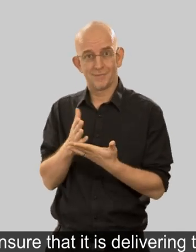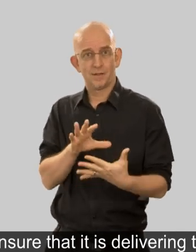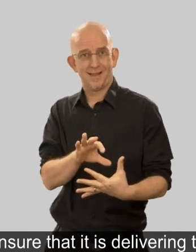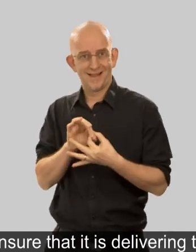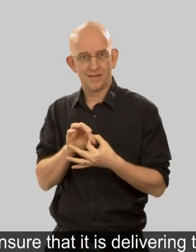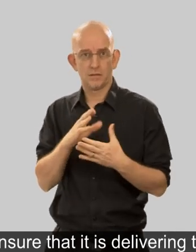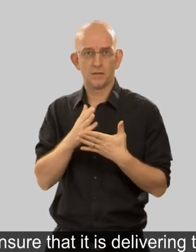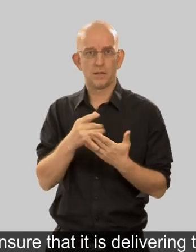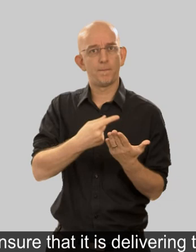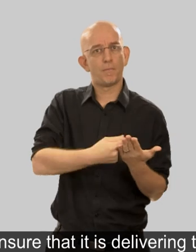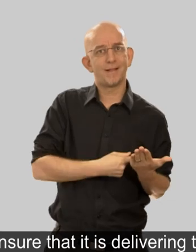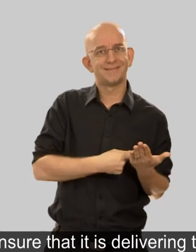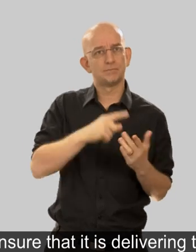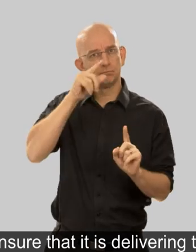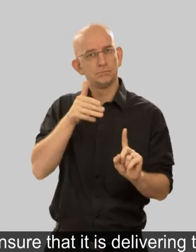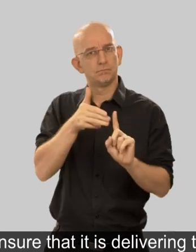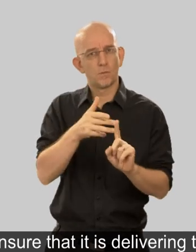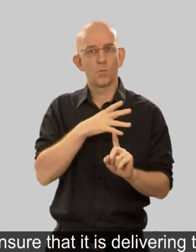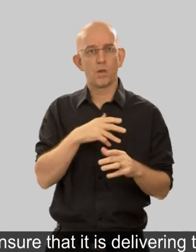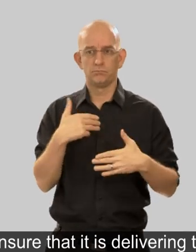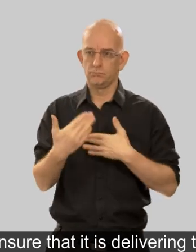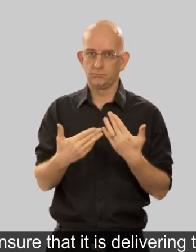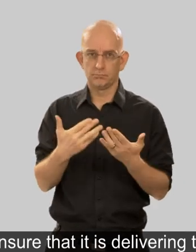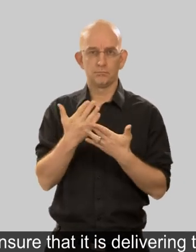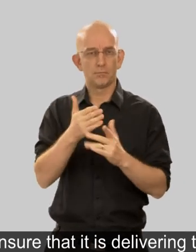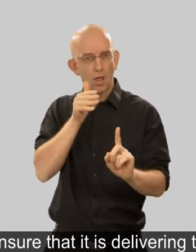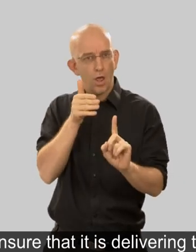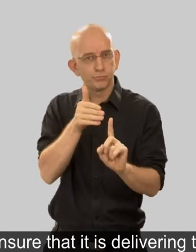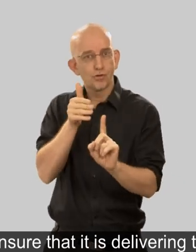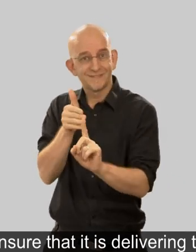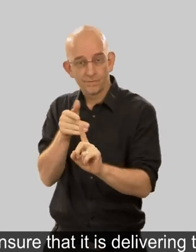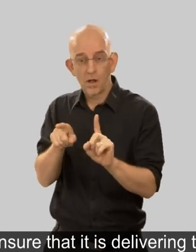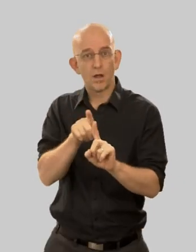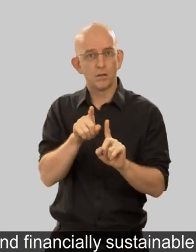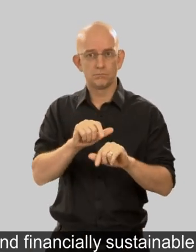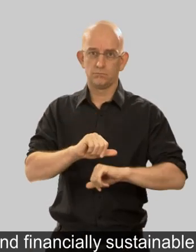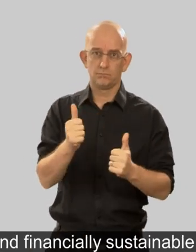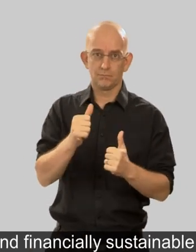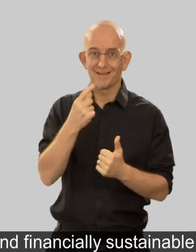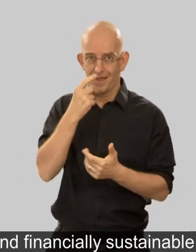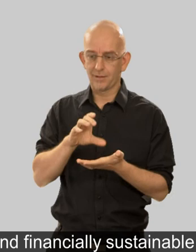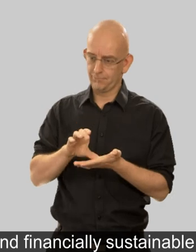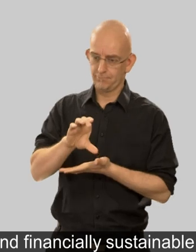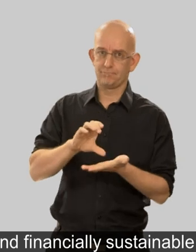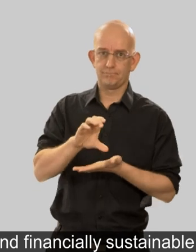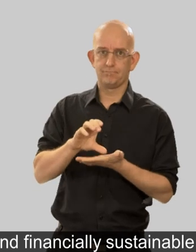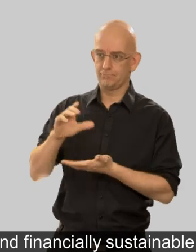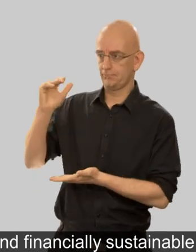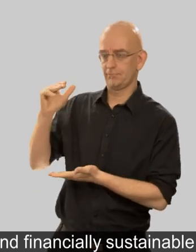is delivering the policy intent of a modern, objective, and